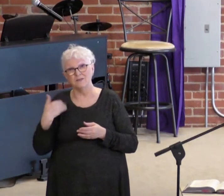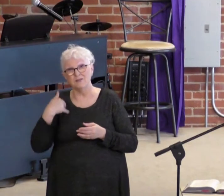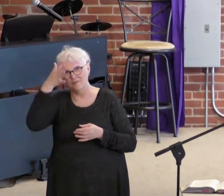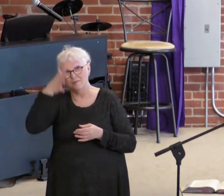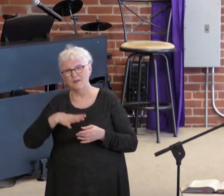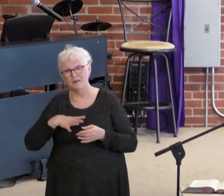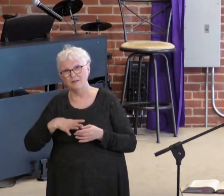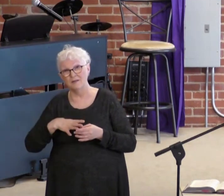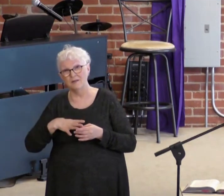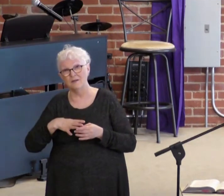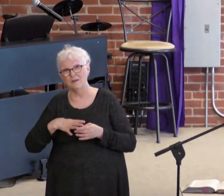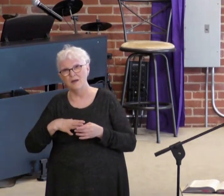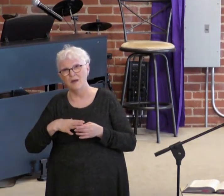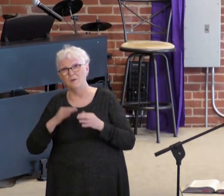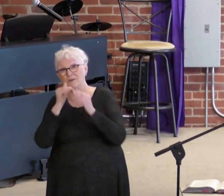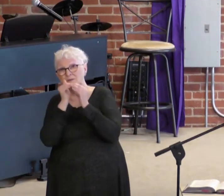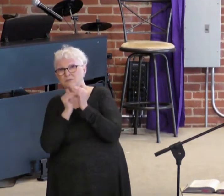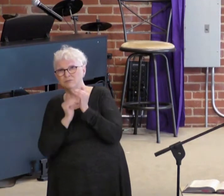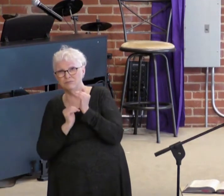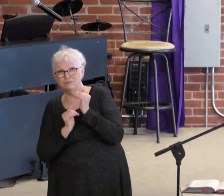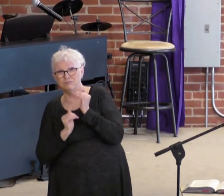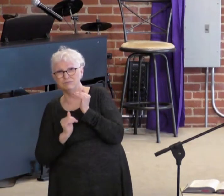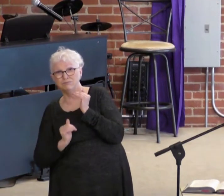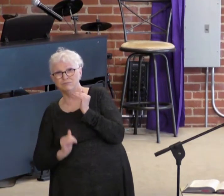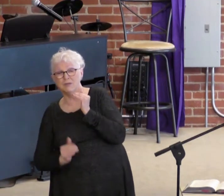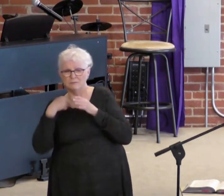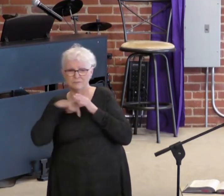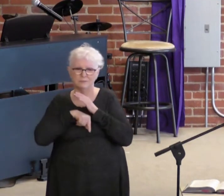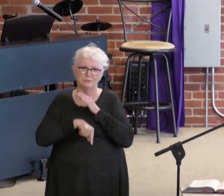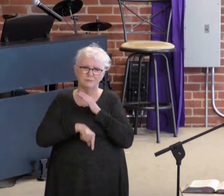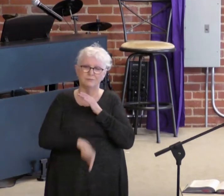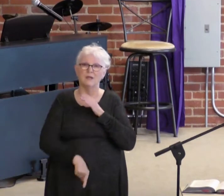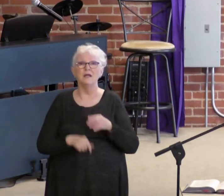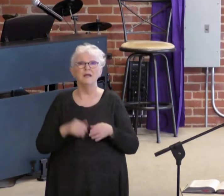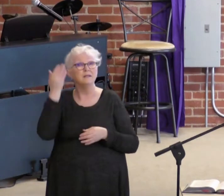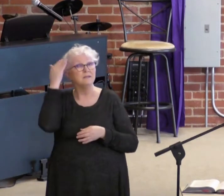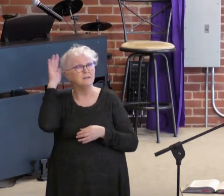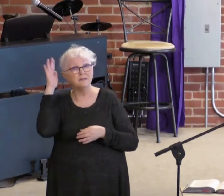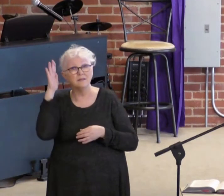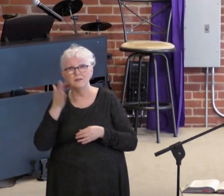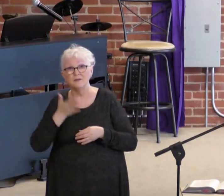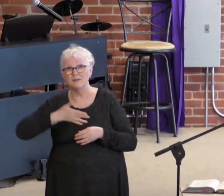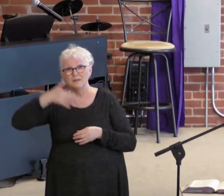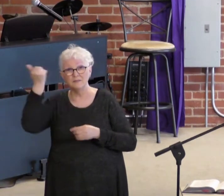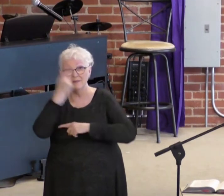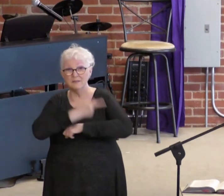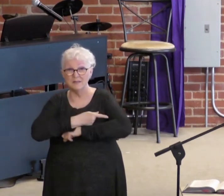as he could get, and he did not know that the best days were yet to come in his life.